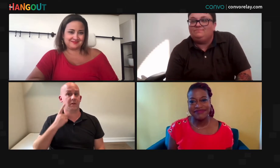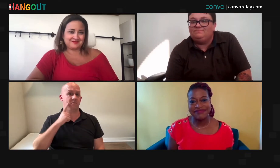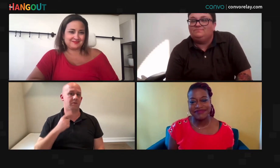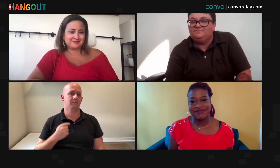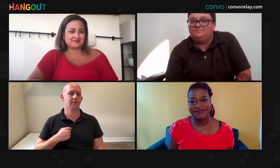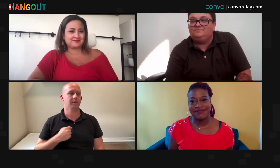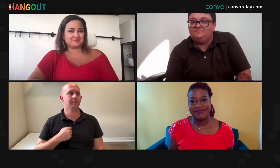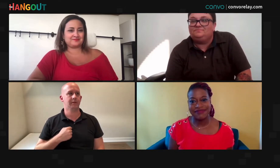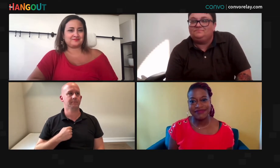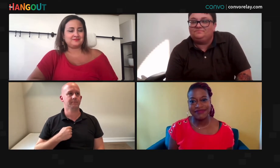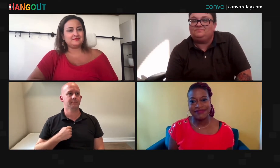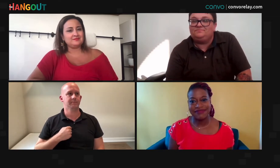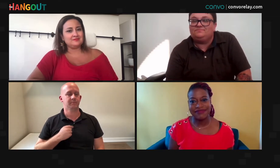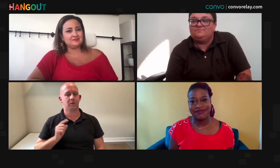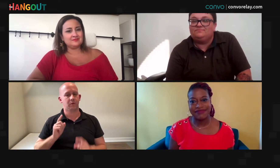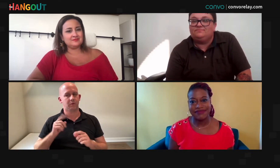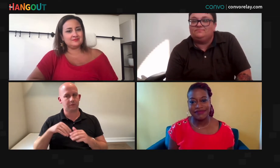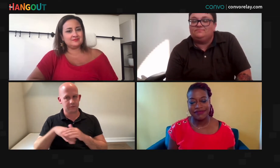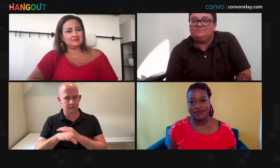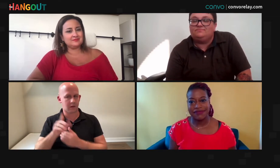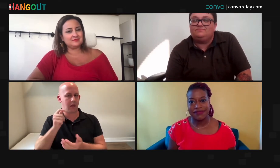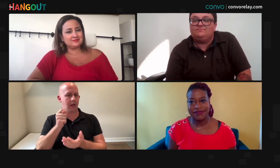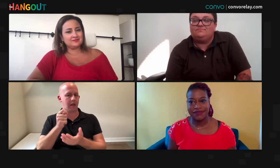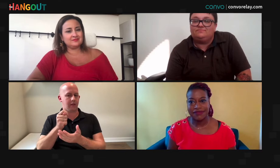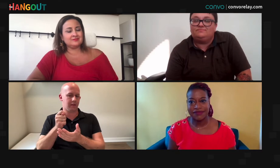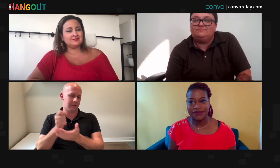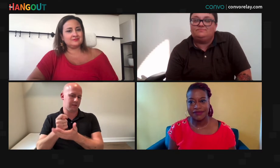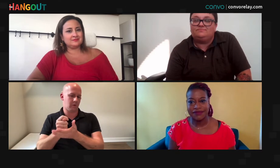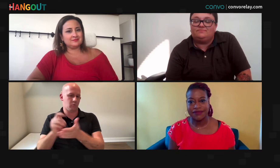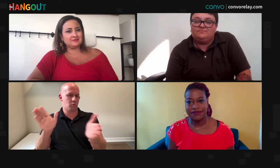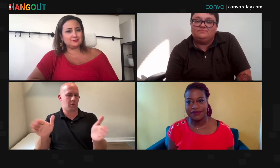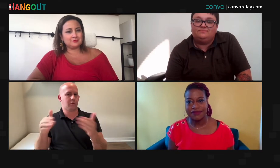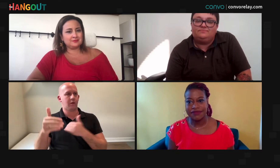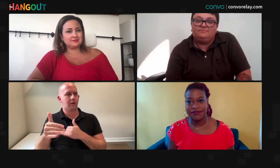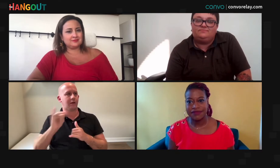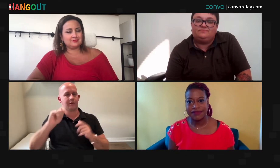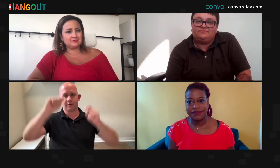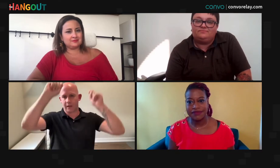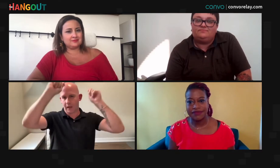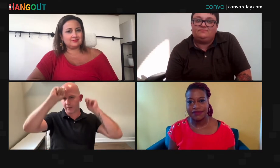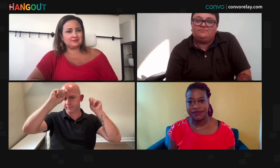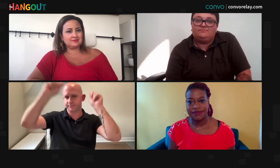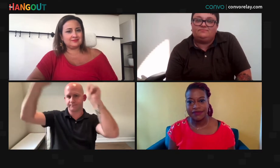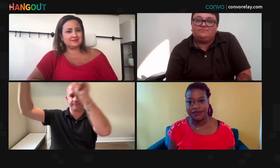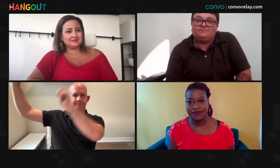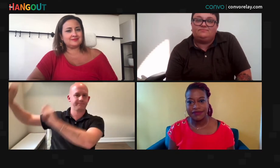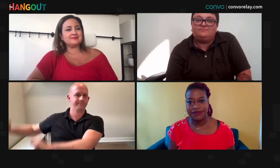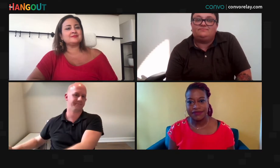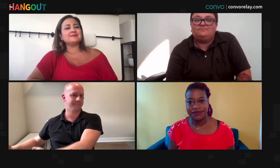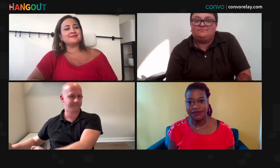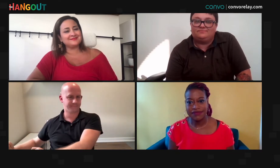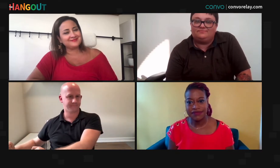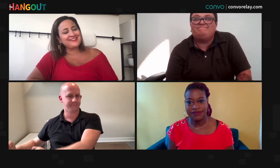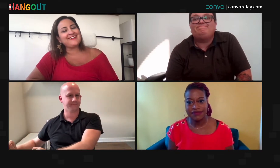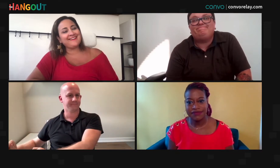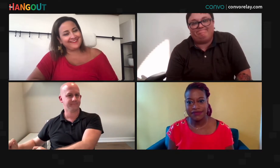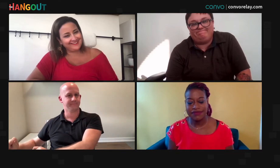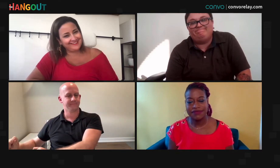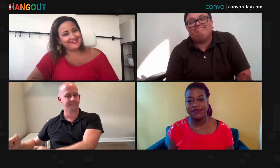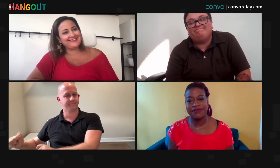This is Jerome. I completely agree. Um, when I started going into the therapy room, it's almost like you can take that hat off,